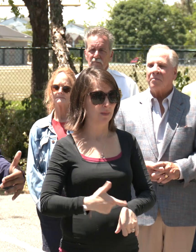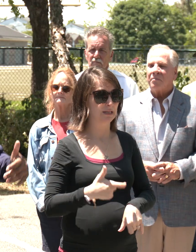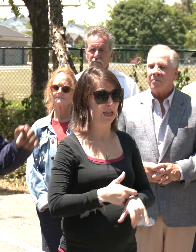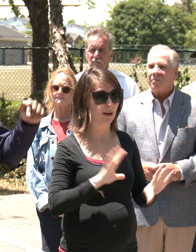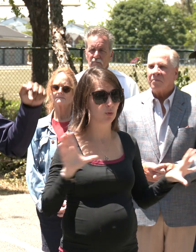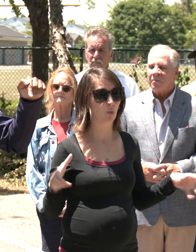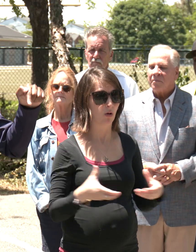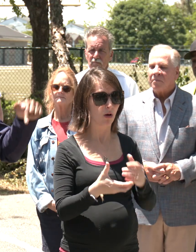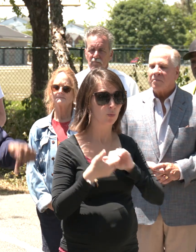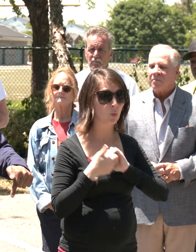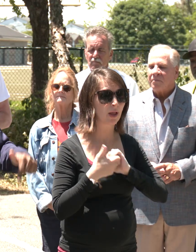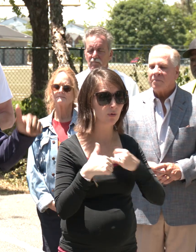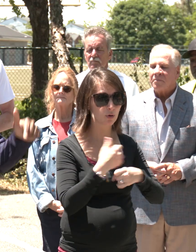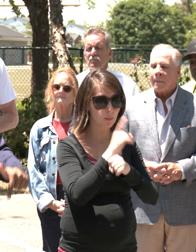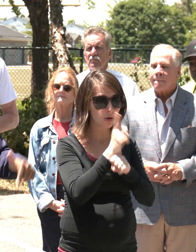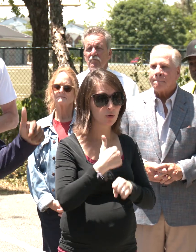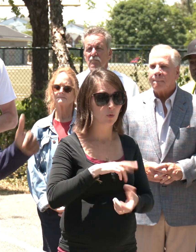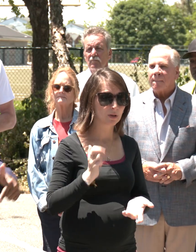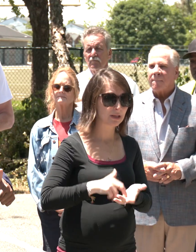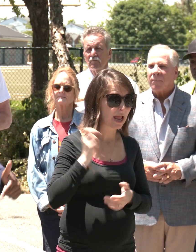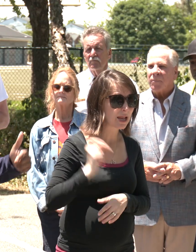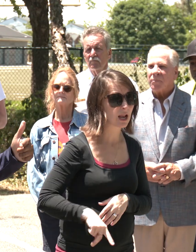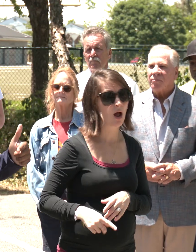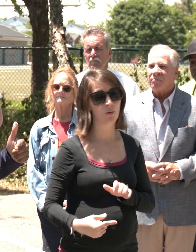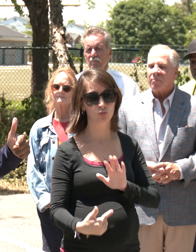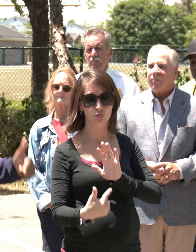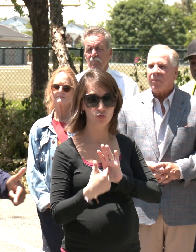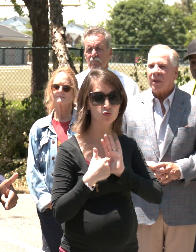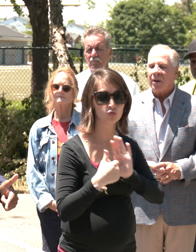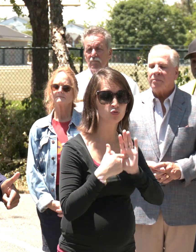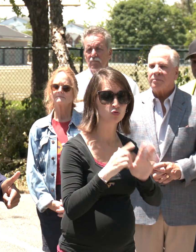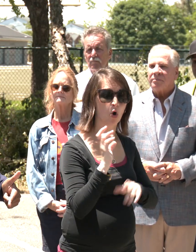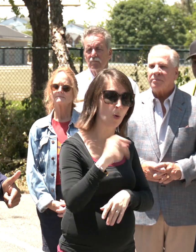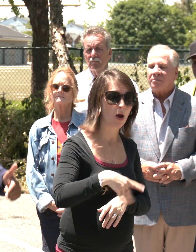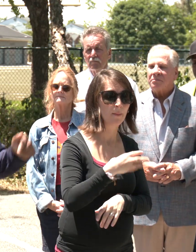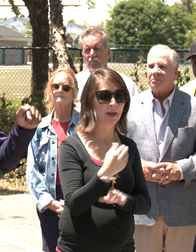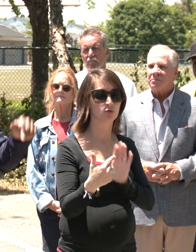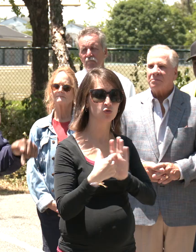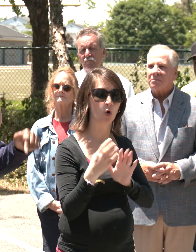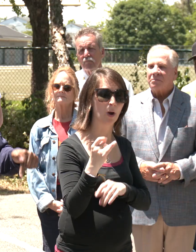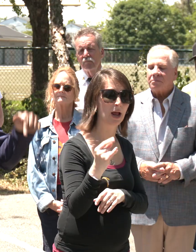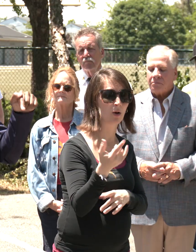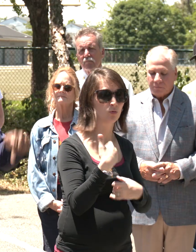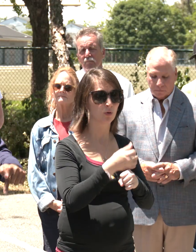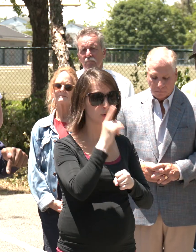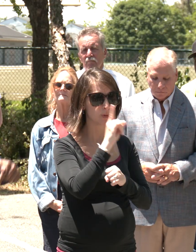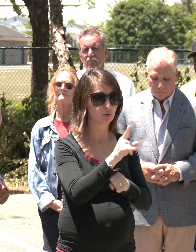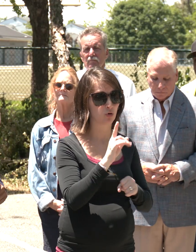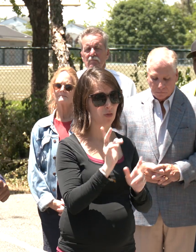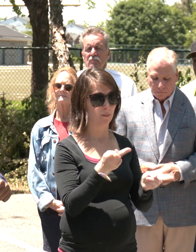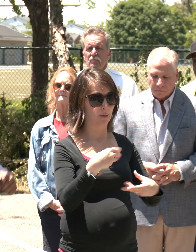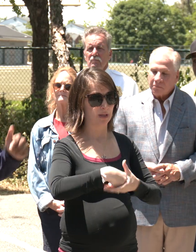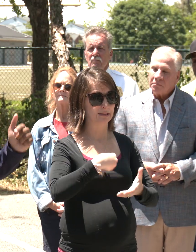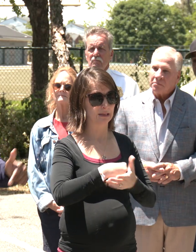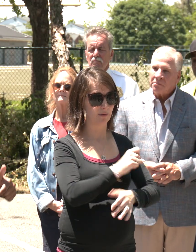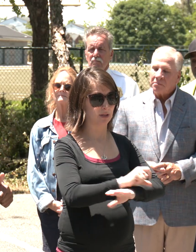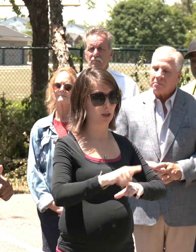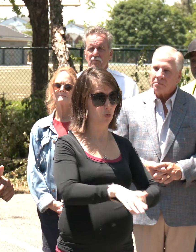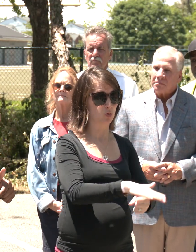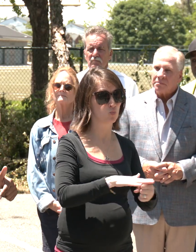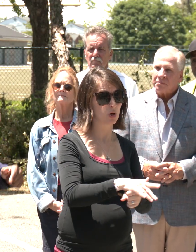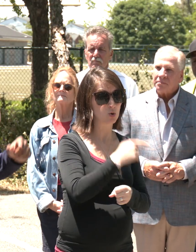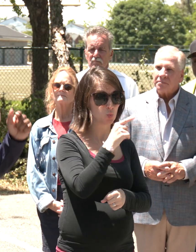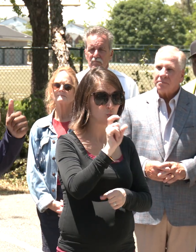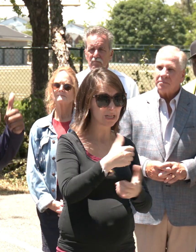and make sure that we stand up, and show out in the St. Louis region to help the people in the St. Louis region who need